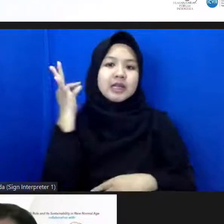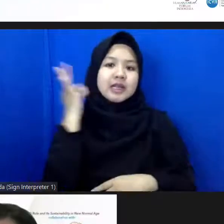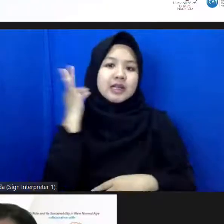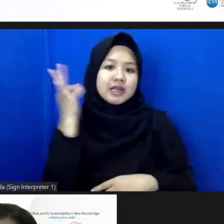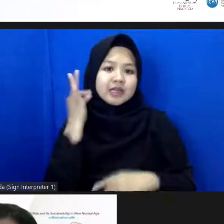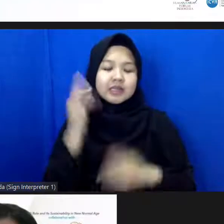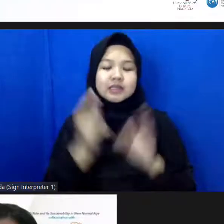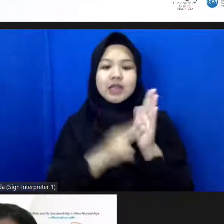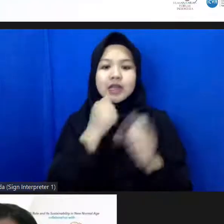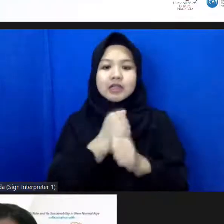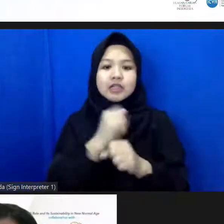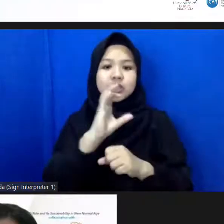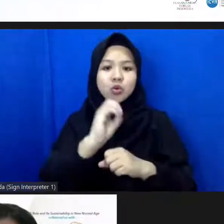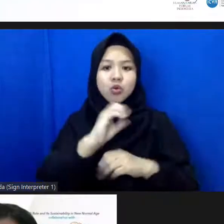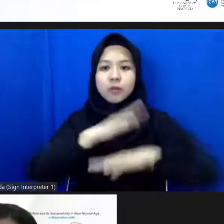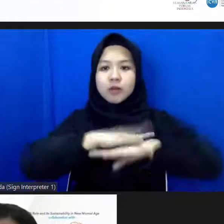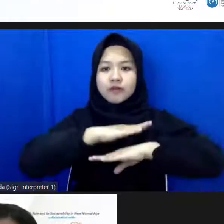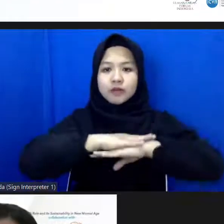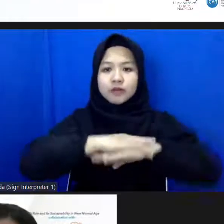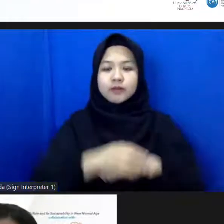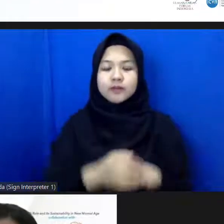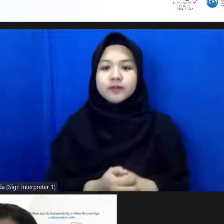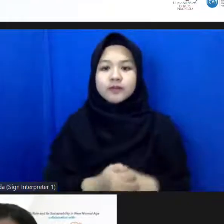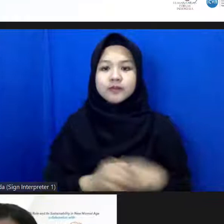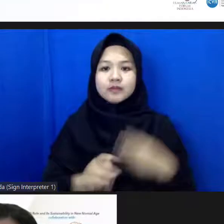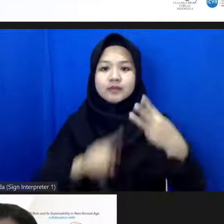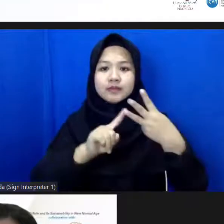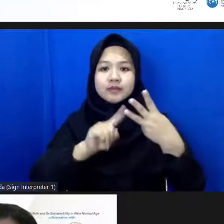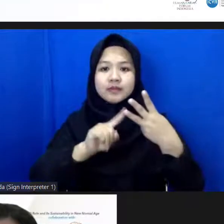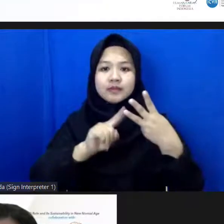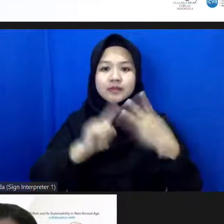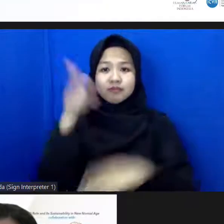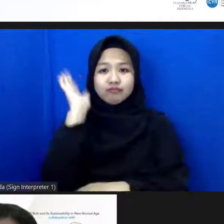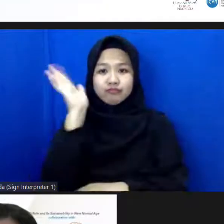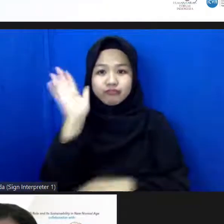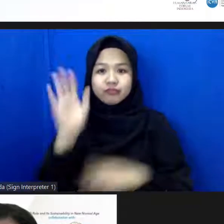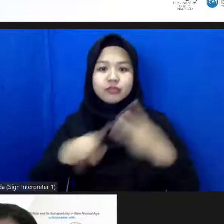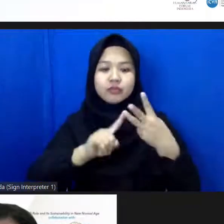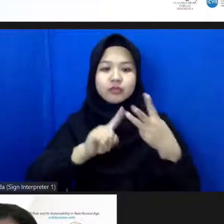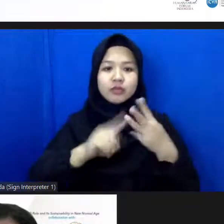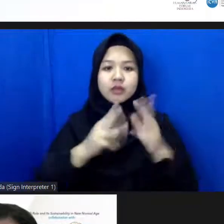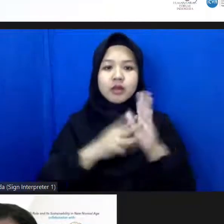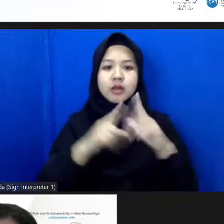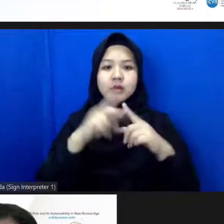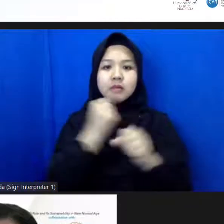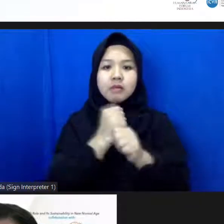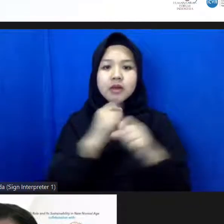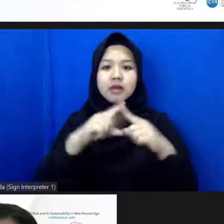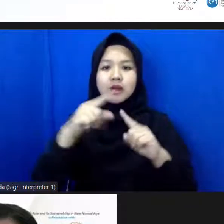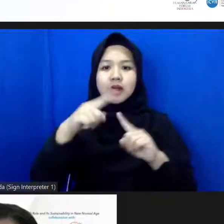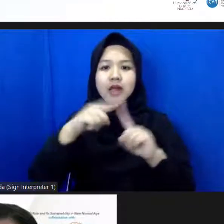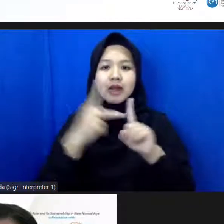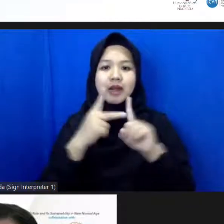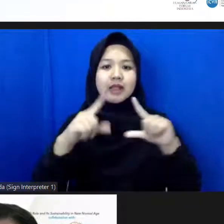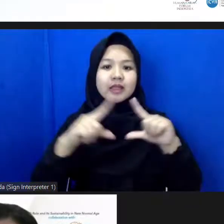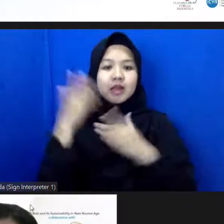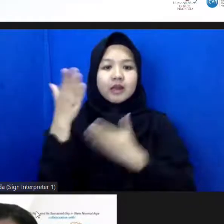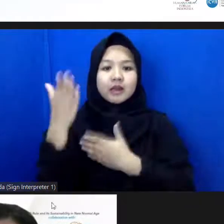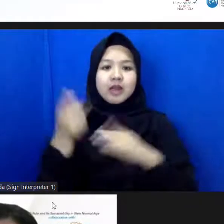platform. And the third speaker is Margarita Siregar. She is a